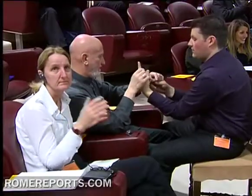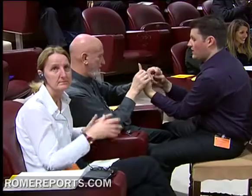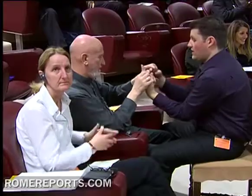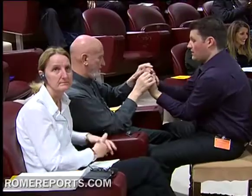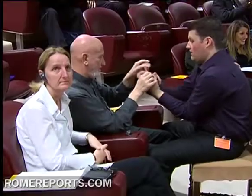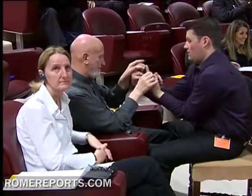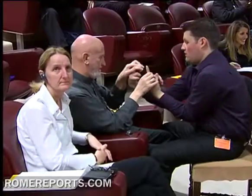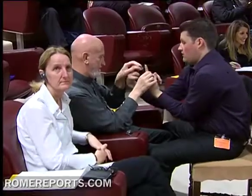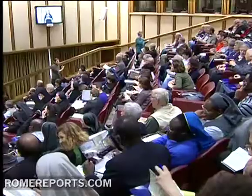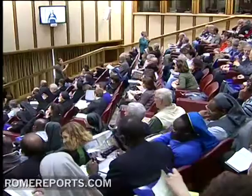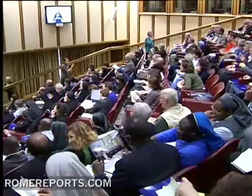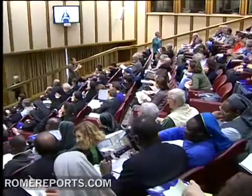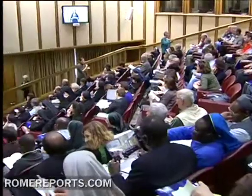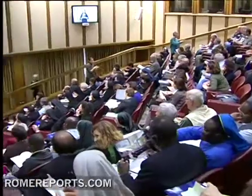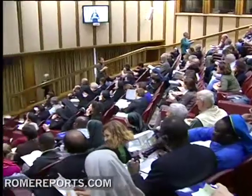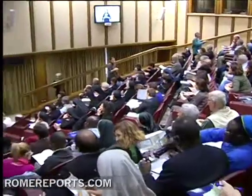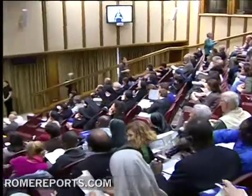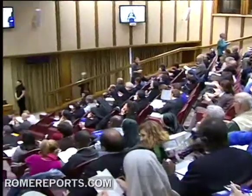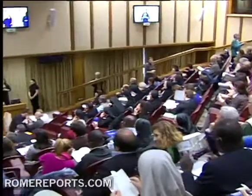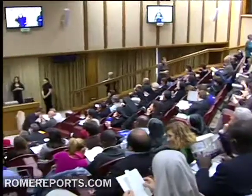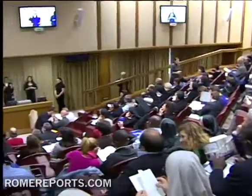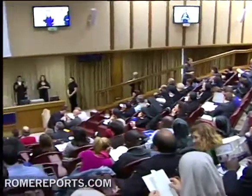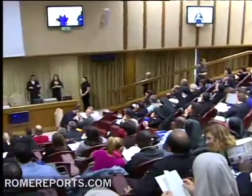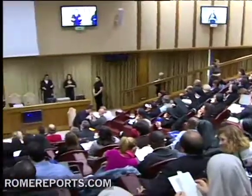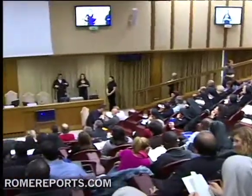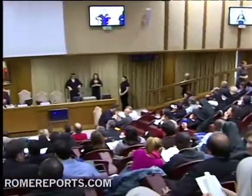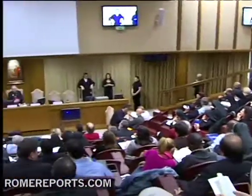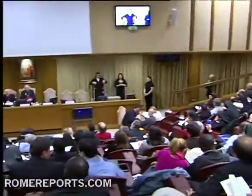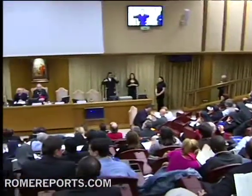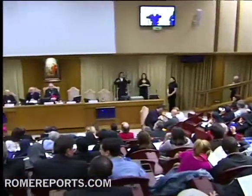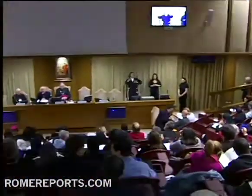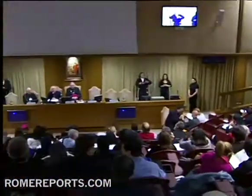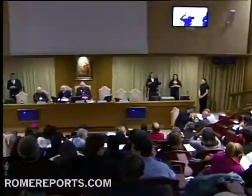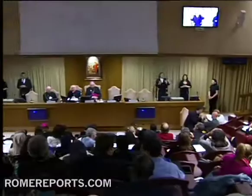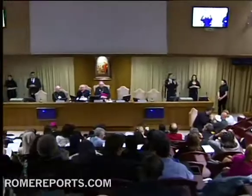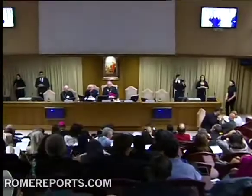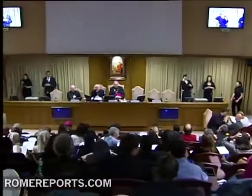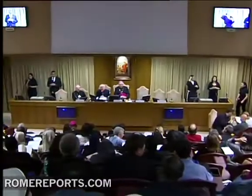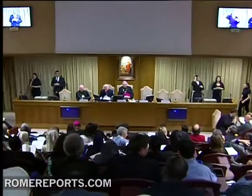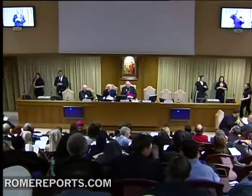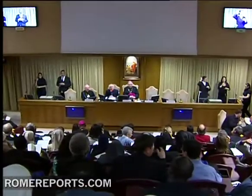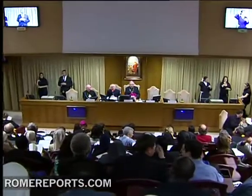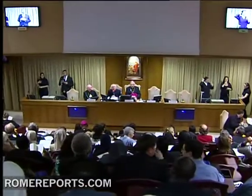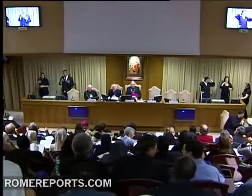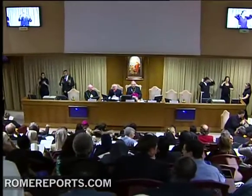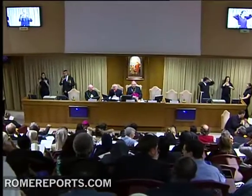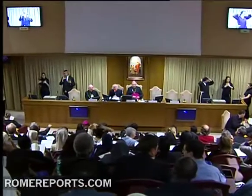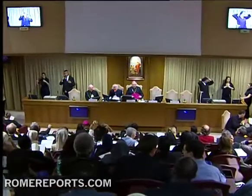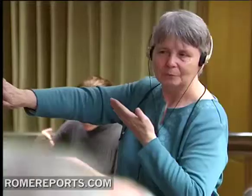community around the world. He's traveled all over the world to educate other deaf-mutes at conferences like this one. His commitment to helping others speaks volumes about his